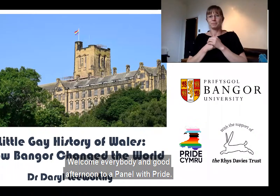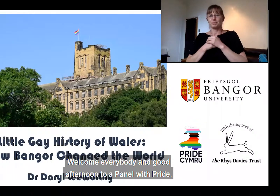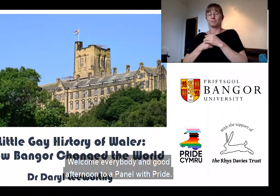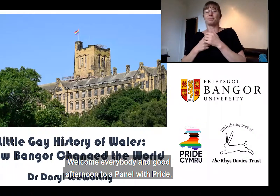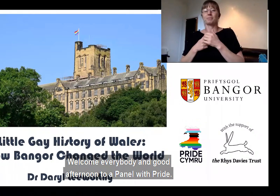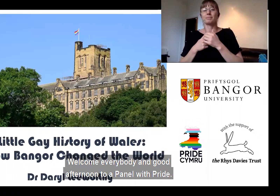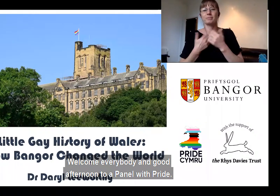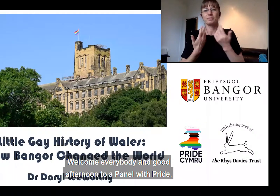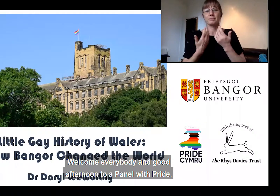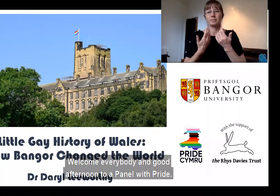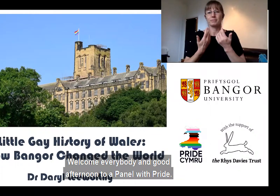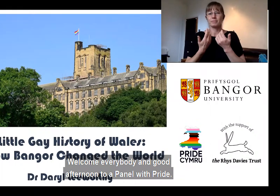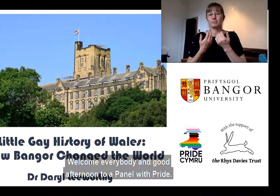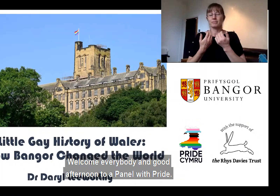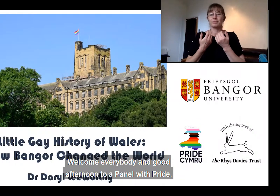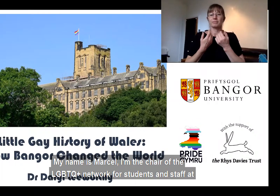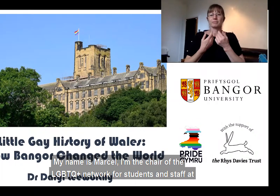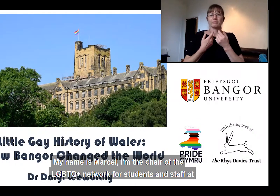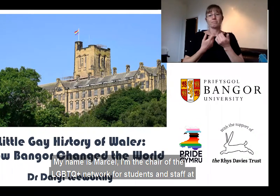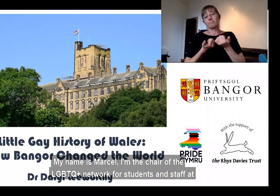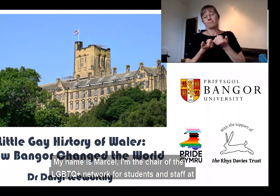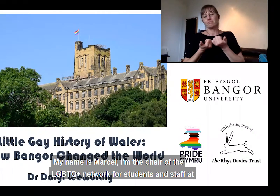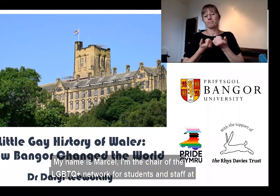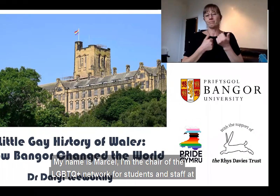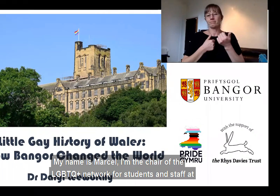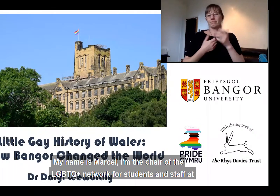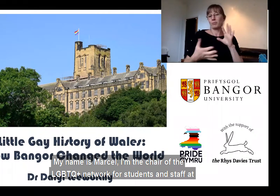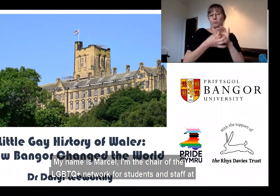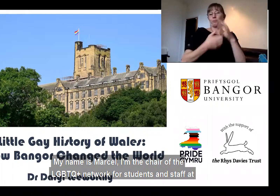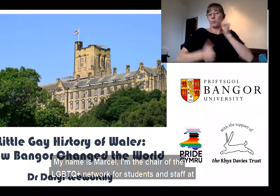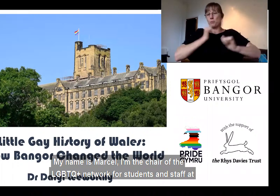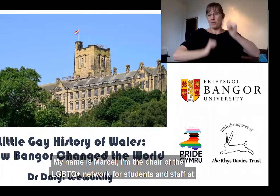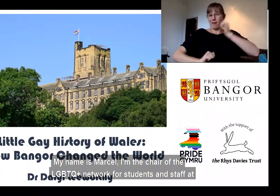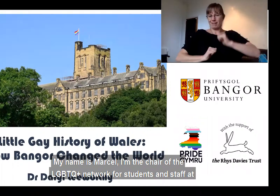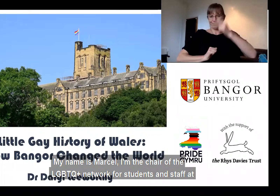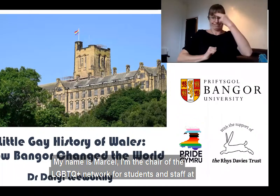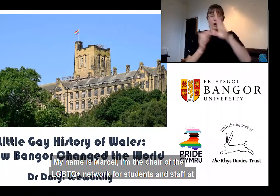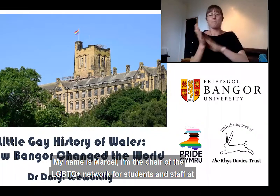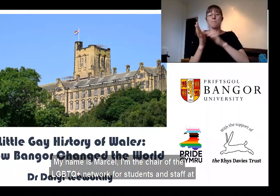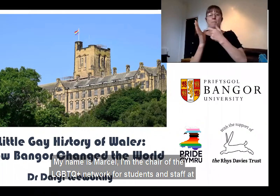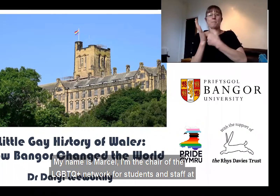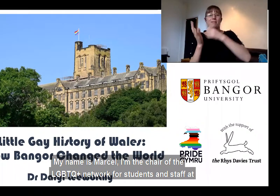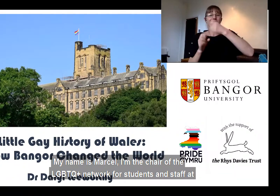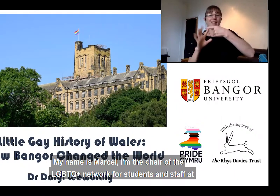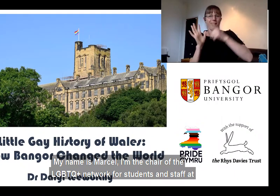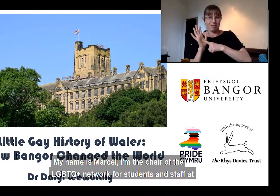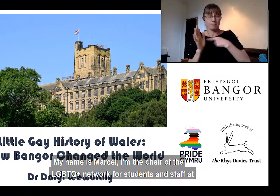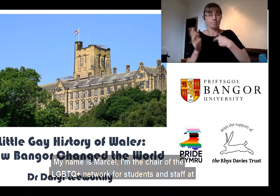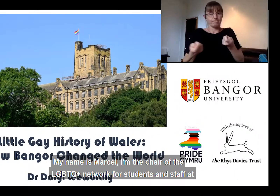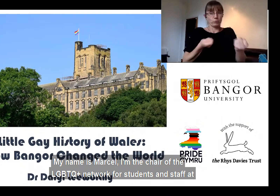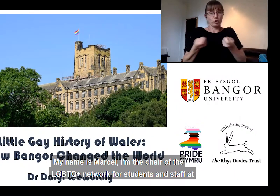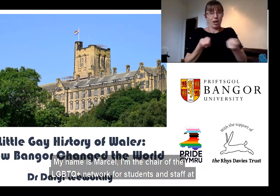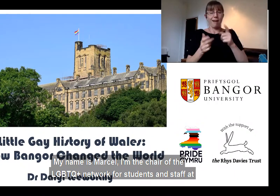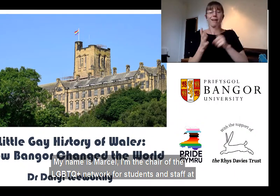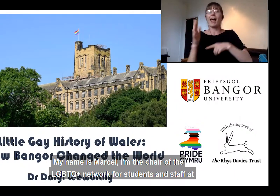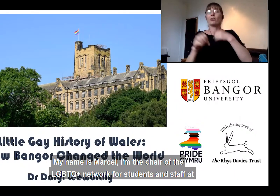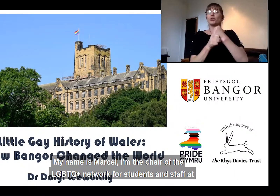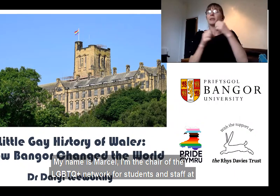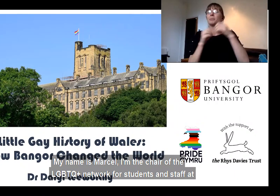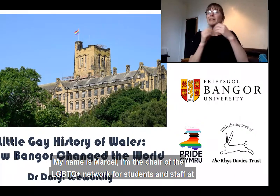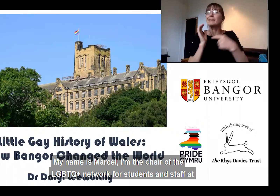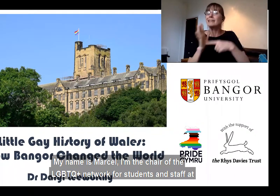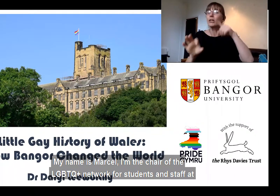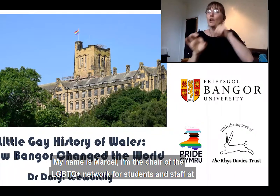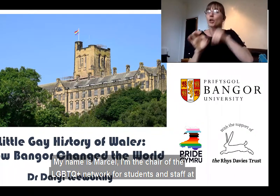or a Panad with Pride. My name is Marcel. I'm the chair of the LGBTQ